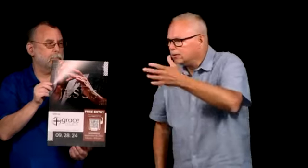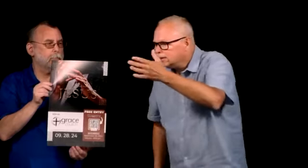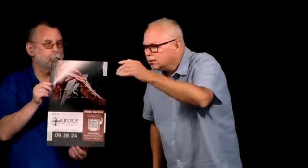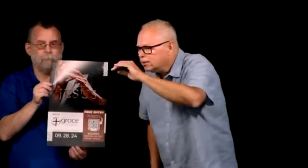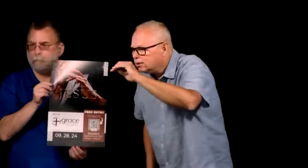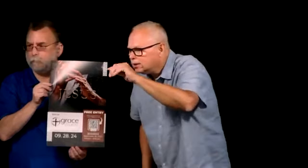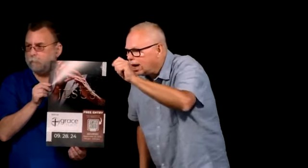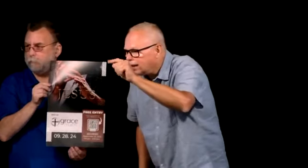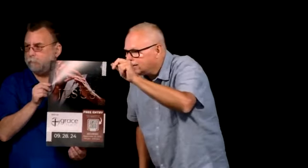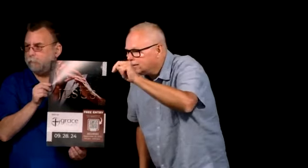movie.